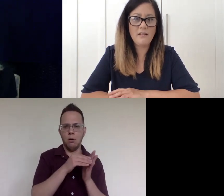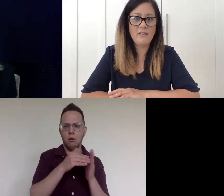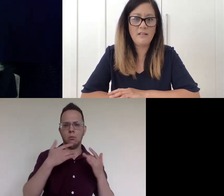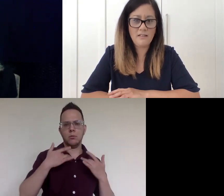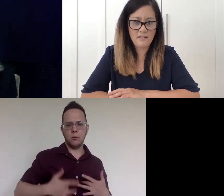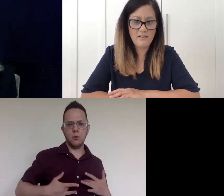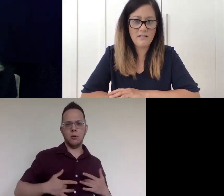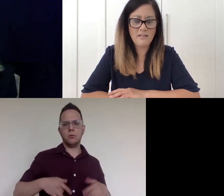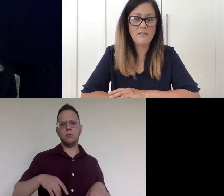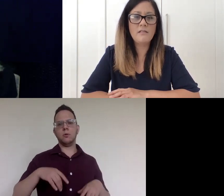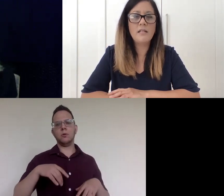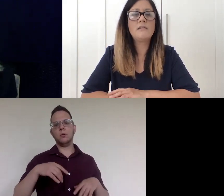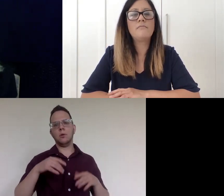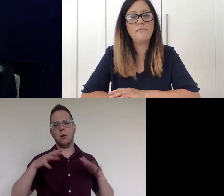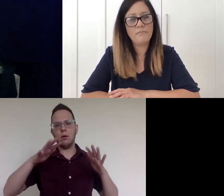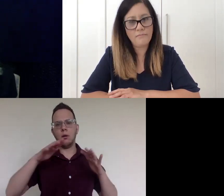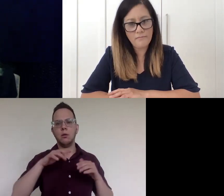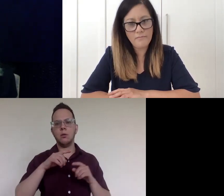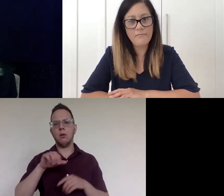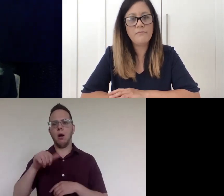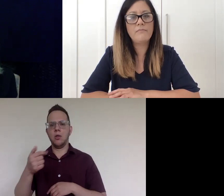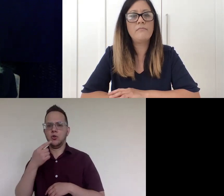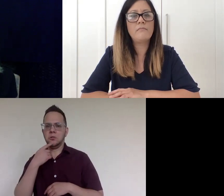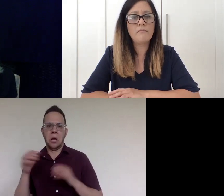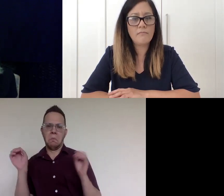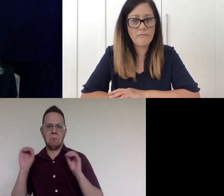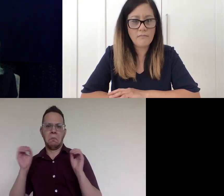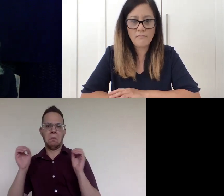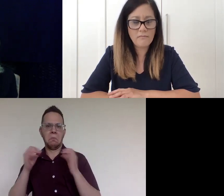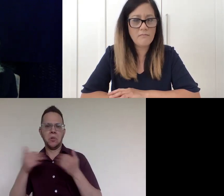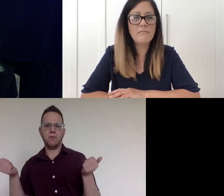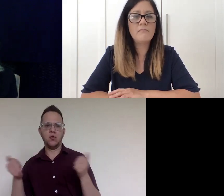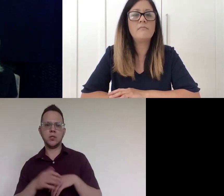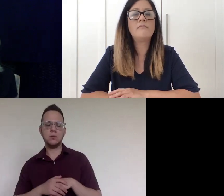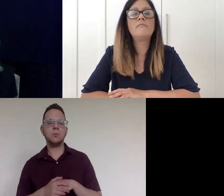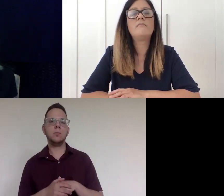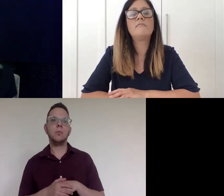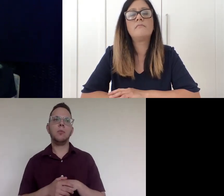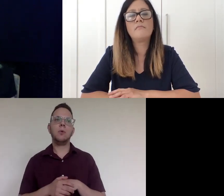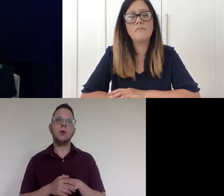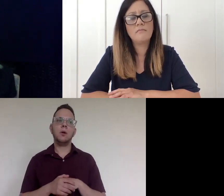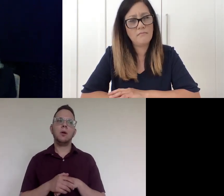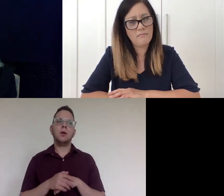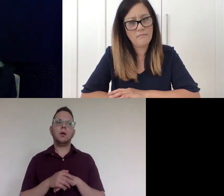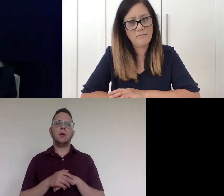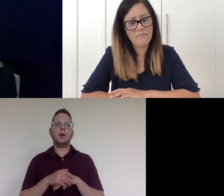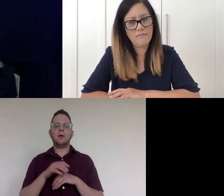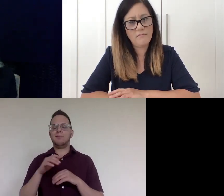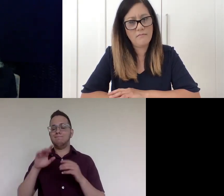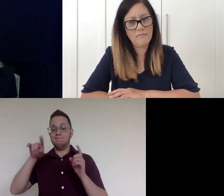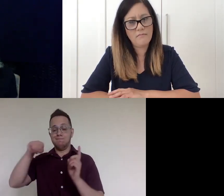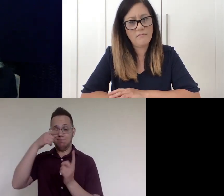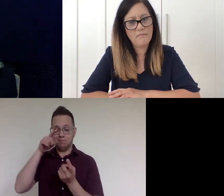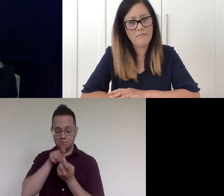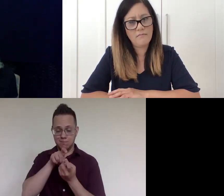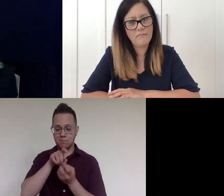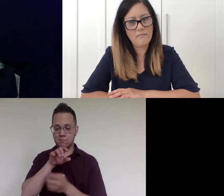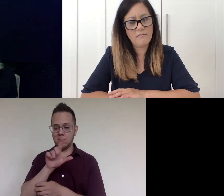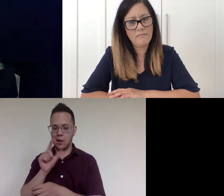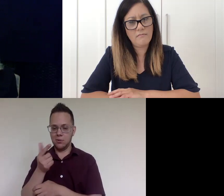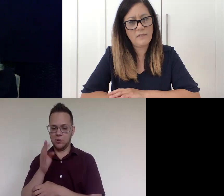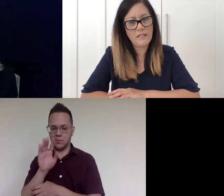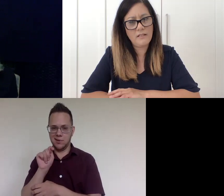is mixed. In some cases, they say there's more depression and anxiety, and in others, other research shows that there's